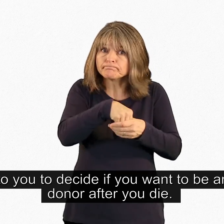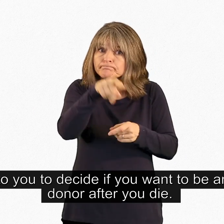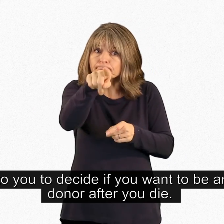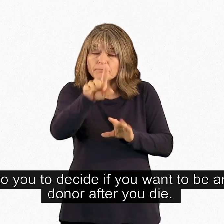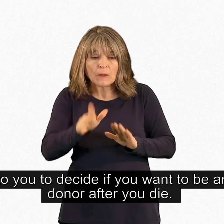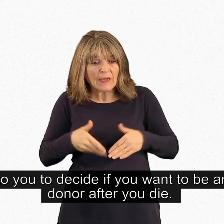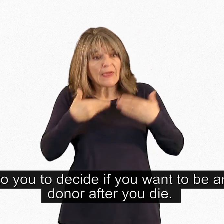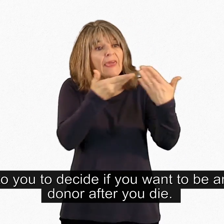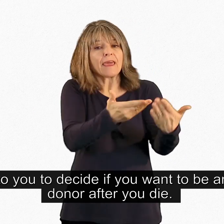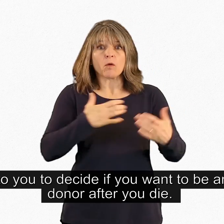die.